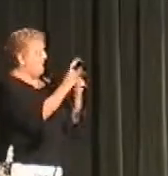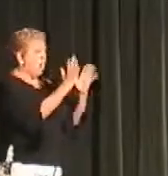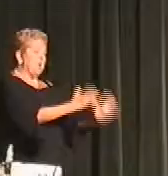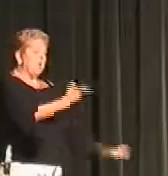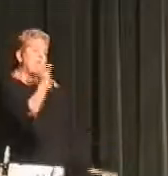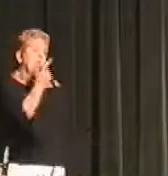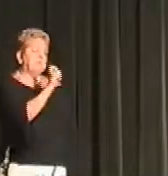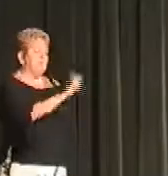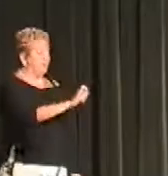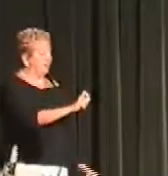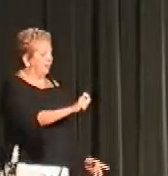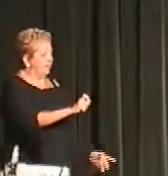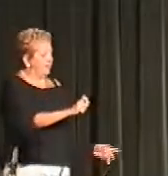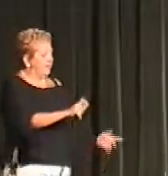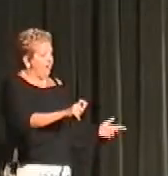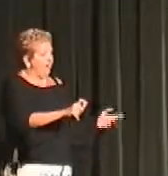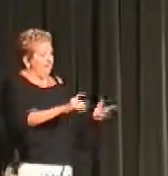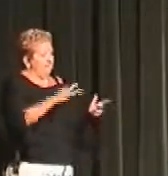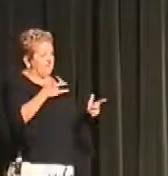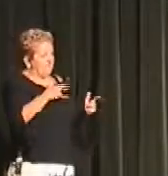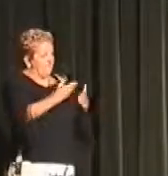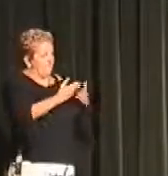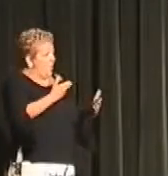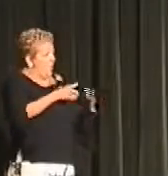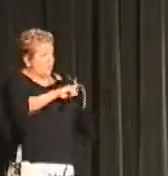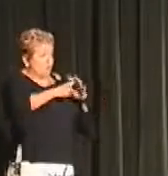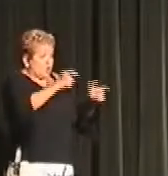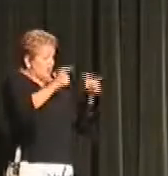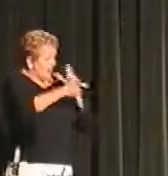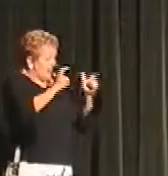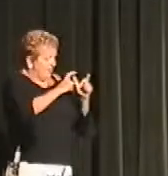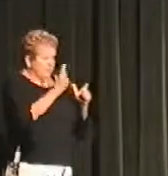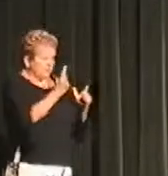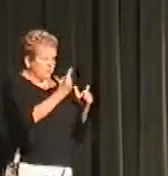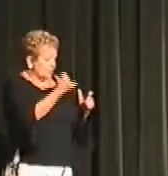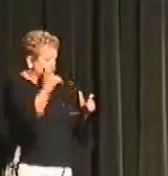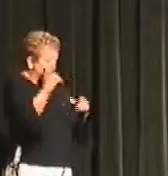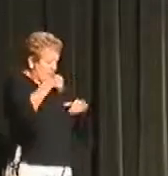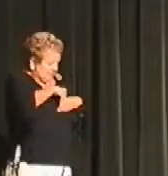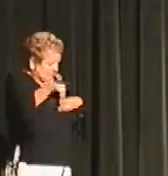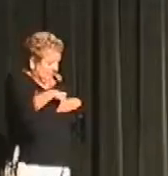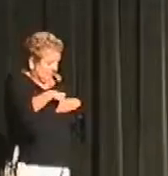there was something wrong with me before I ever started to drink. And drinking was not